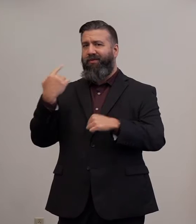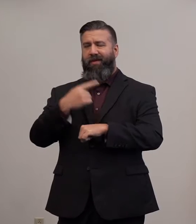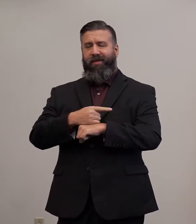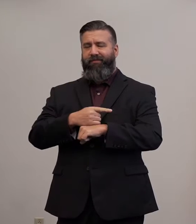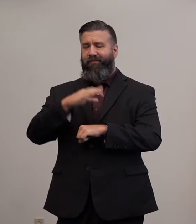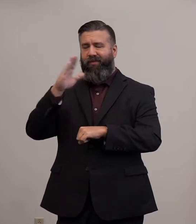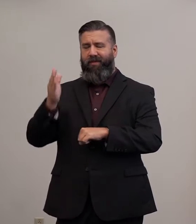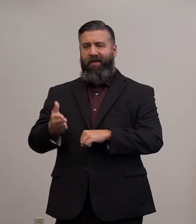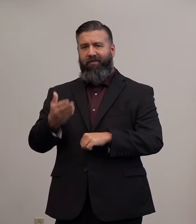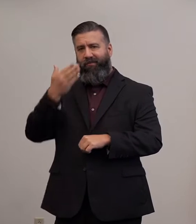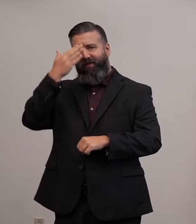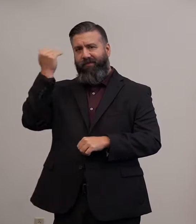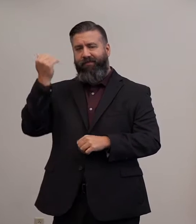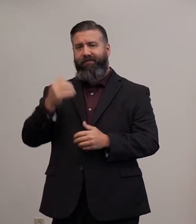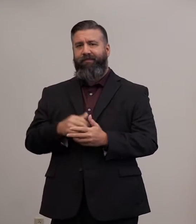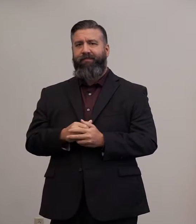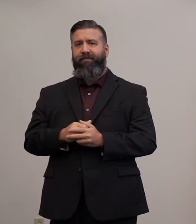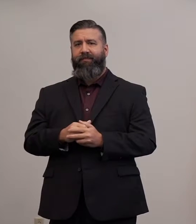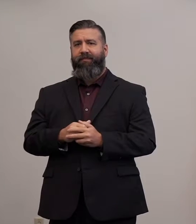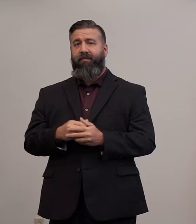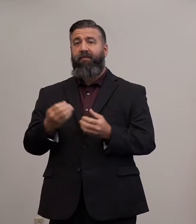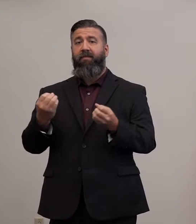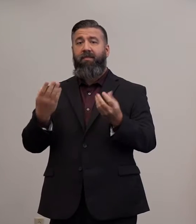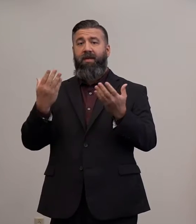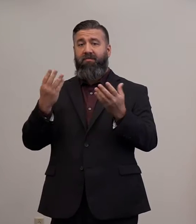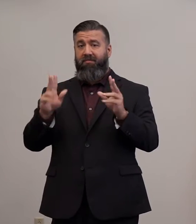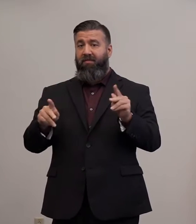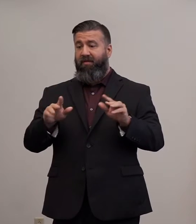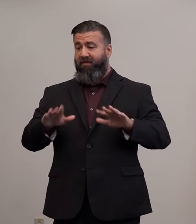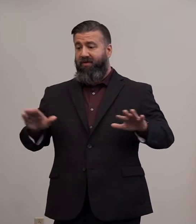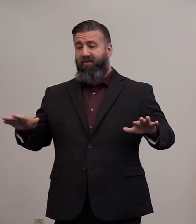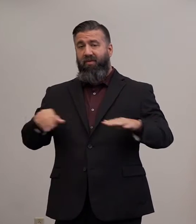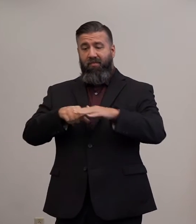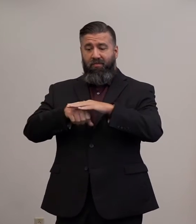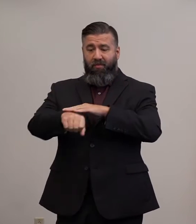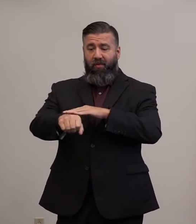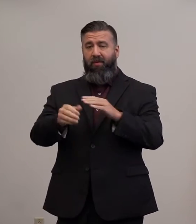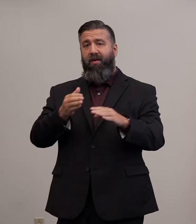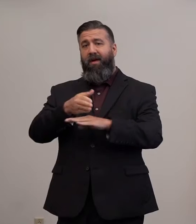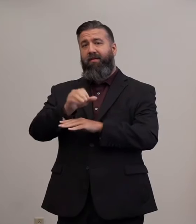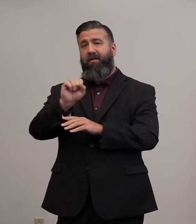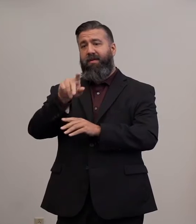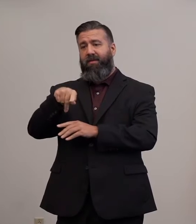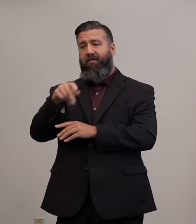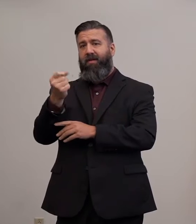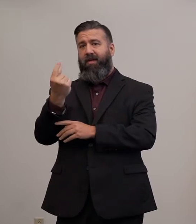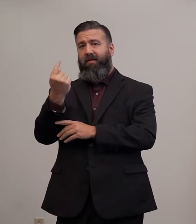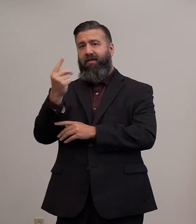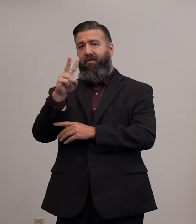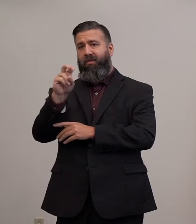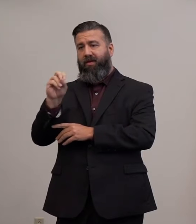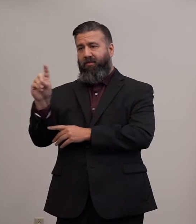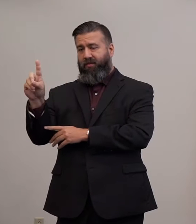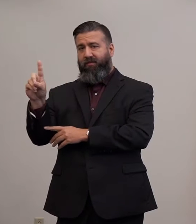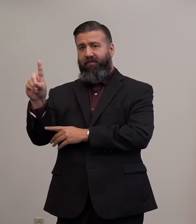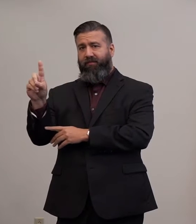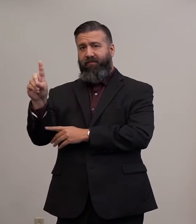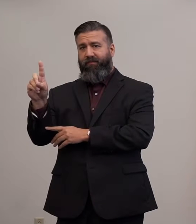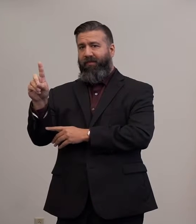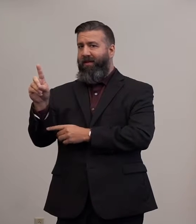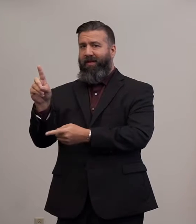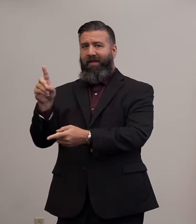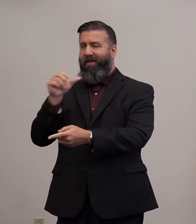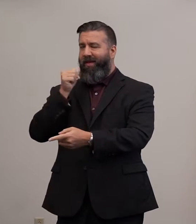forget. And many of us have kids who were born after September 11, 2001, and they don't carry with them the